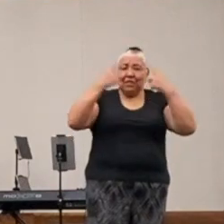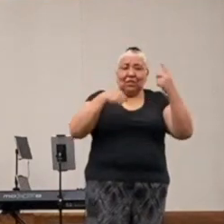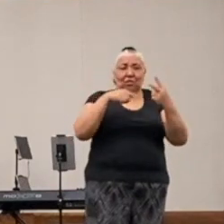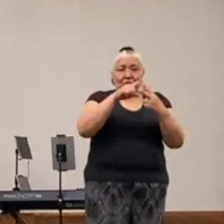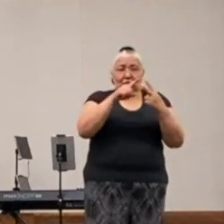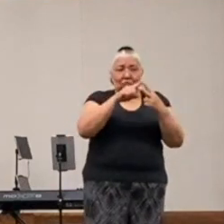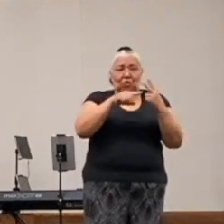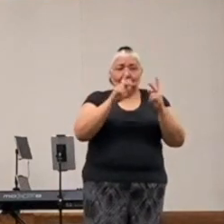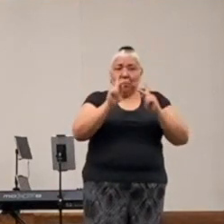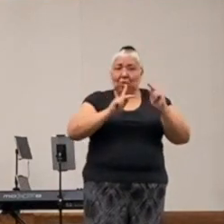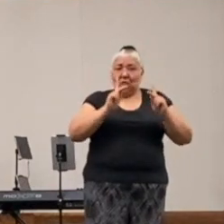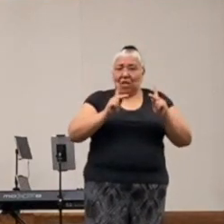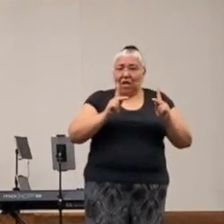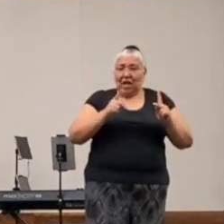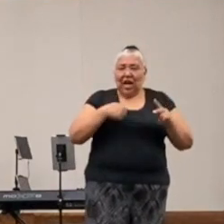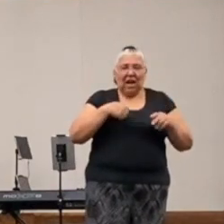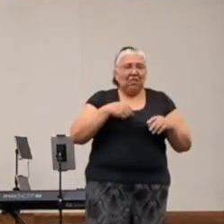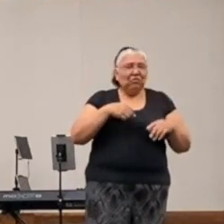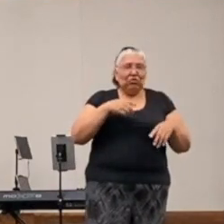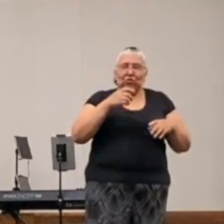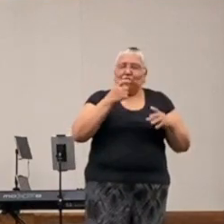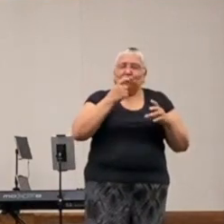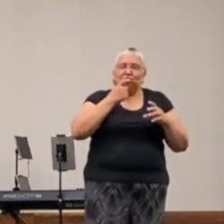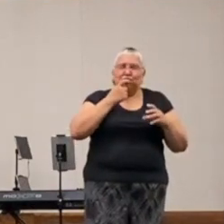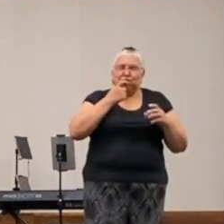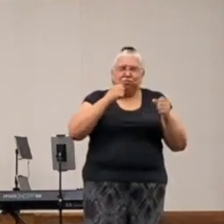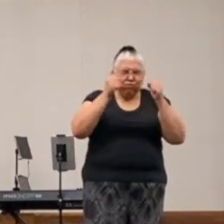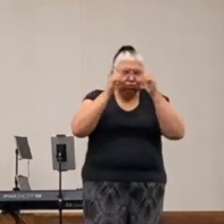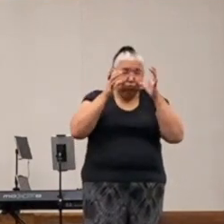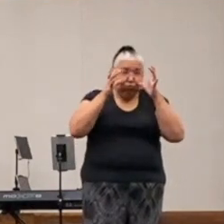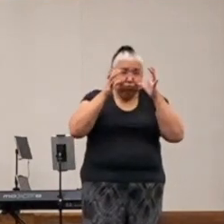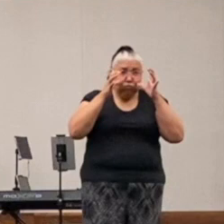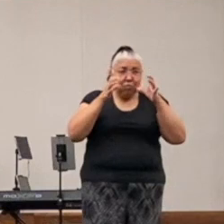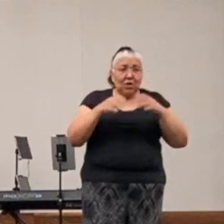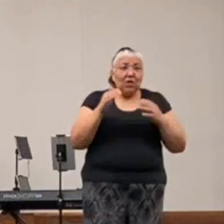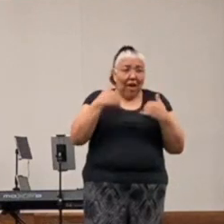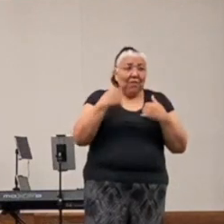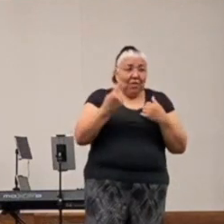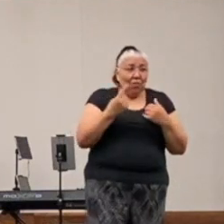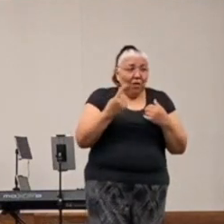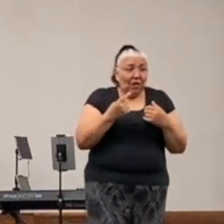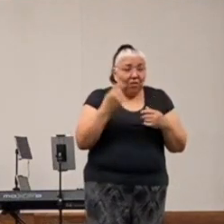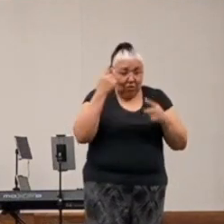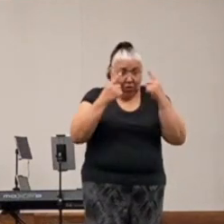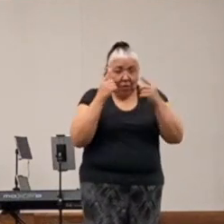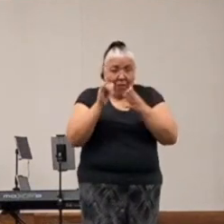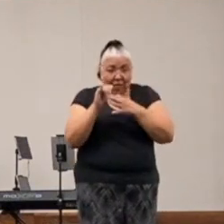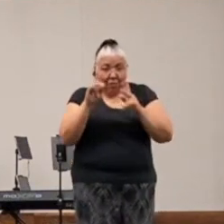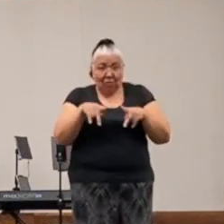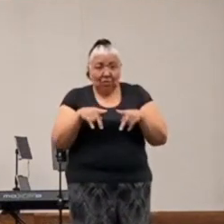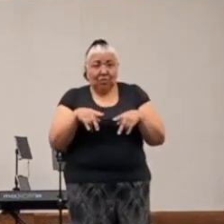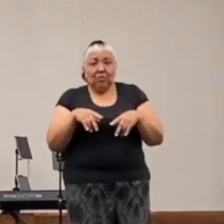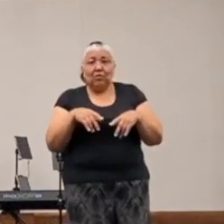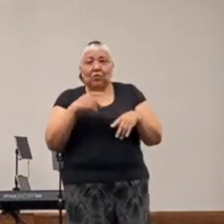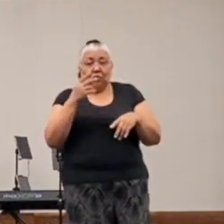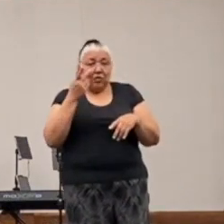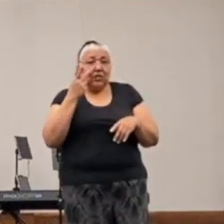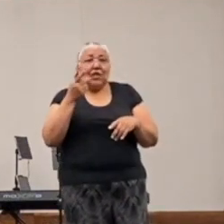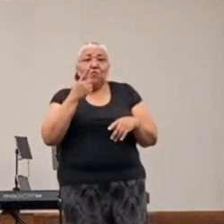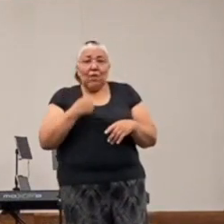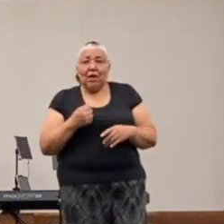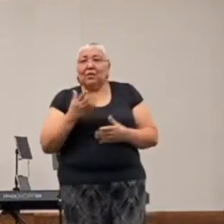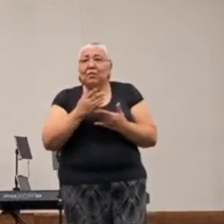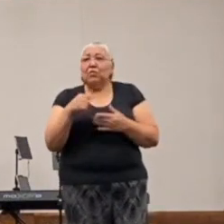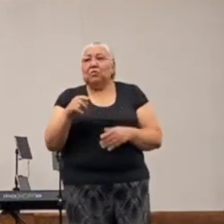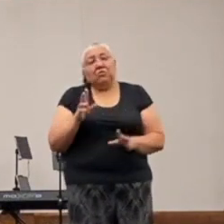two people, I would see red. Come on, you got someone in your life? Every time you think about them, you see red? Yeah. Some of you